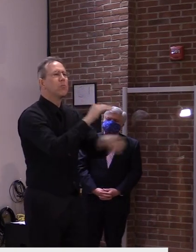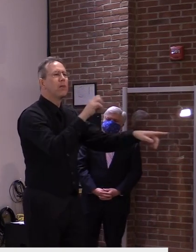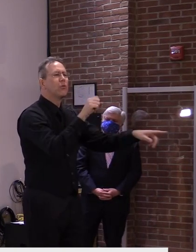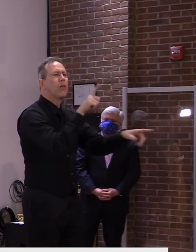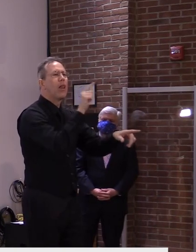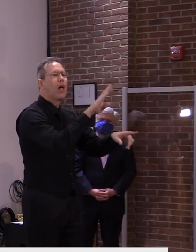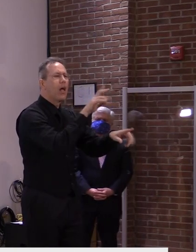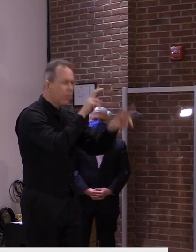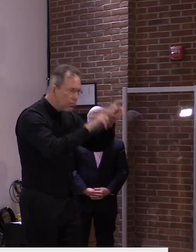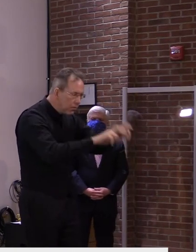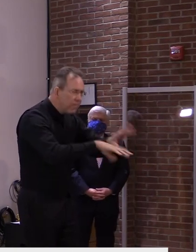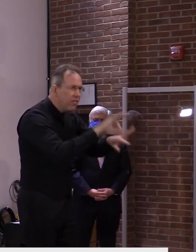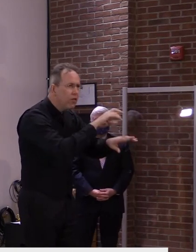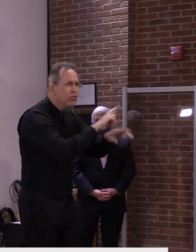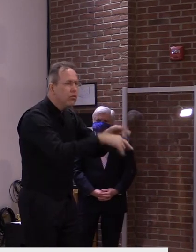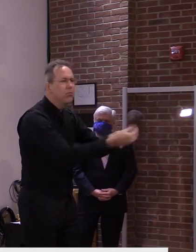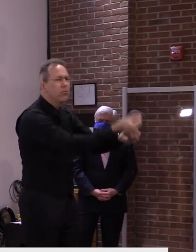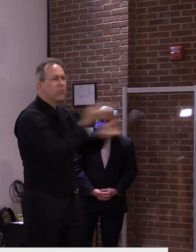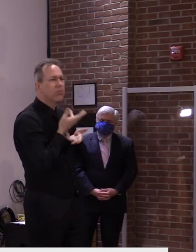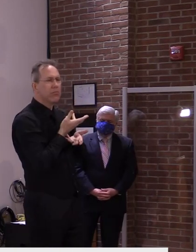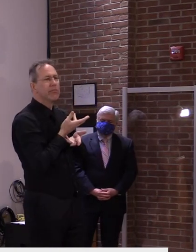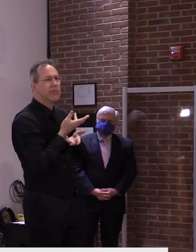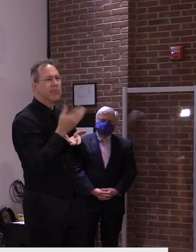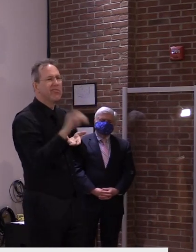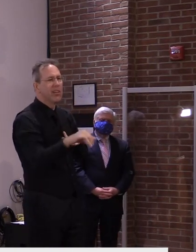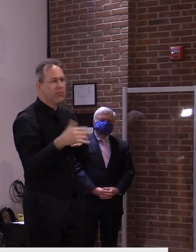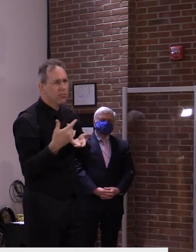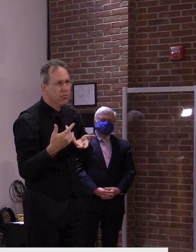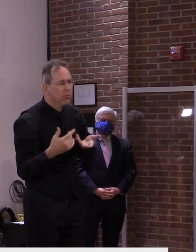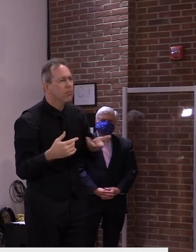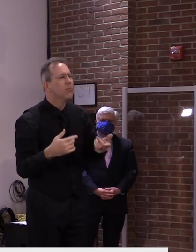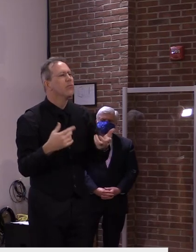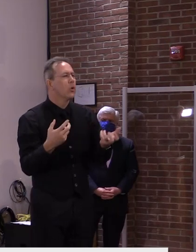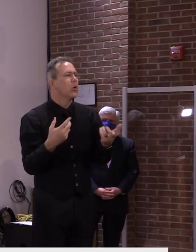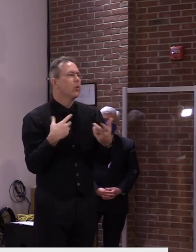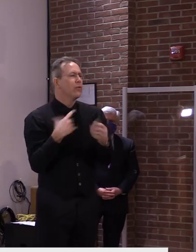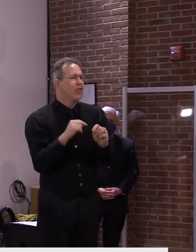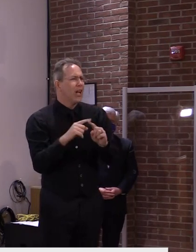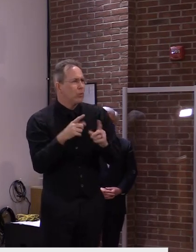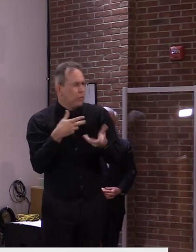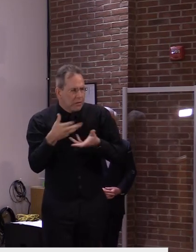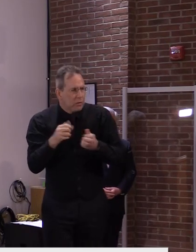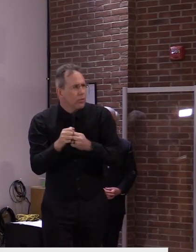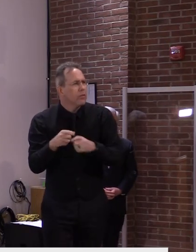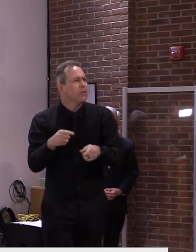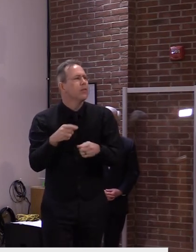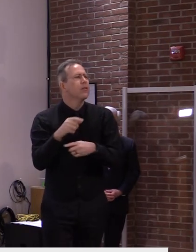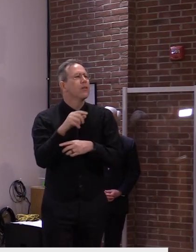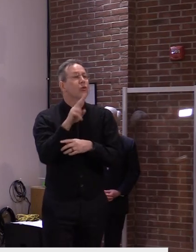on trying to gain additional capacity here at UVM and with our state public health lab.